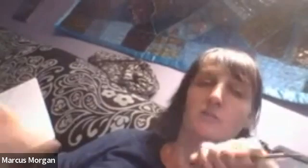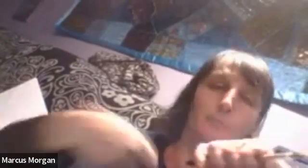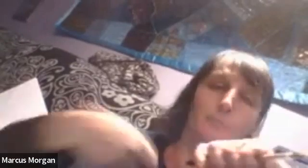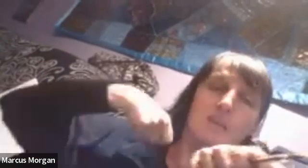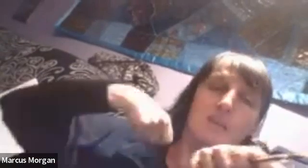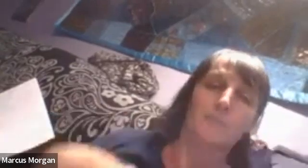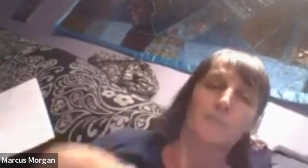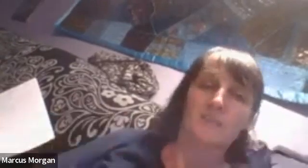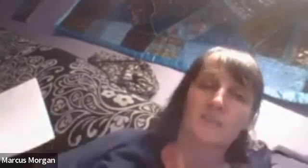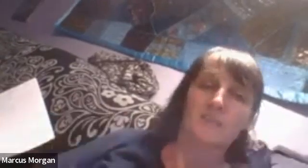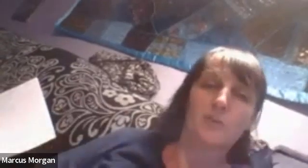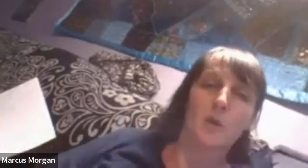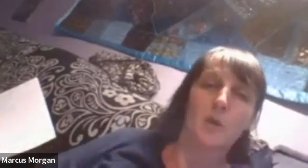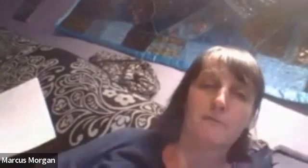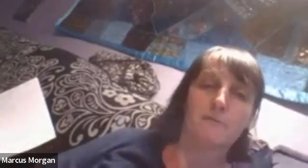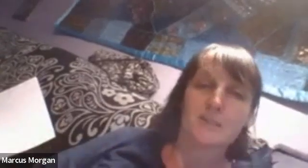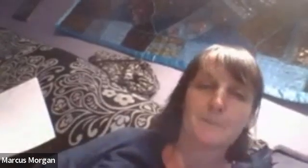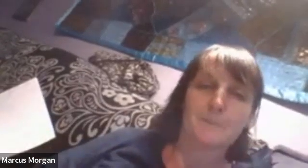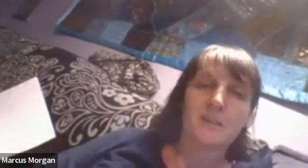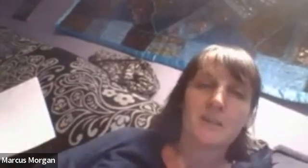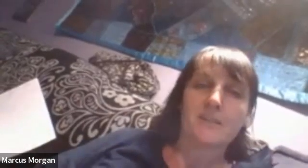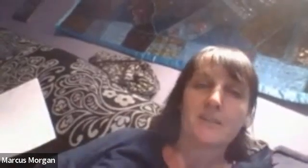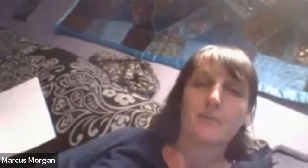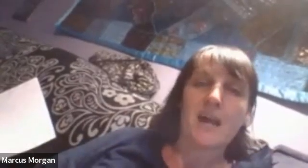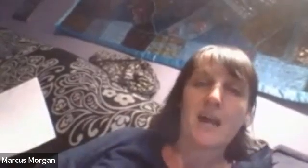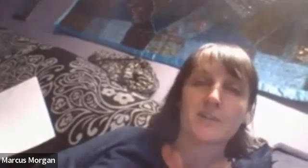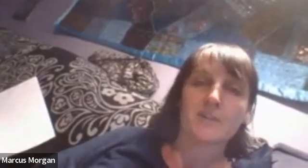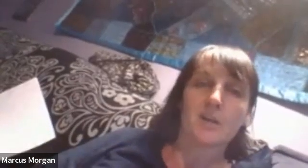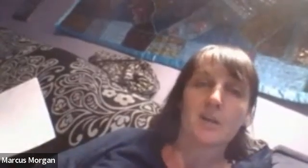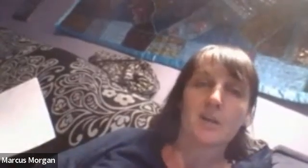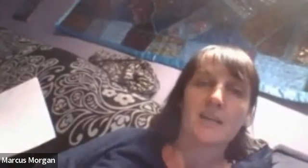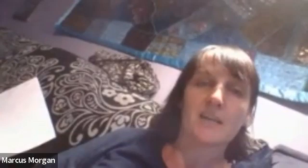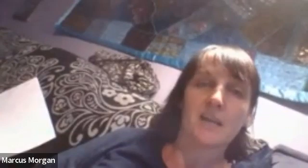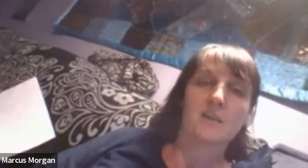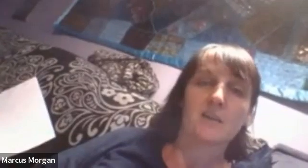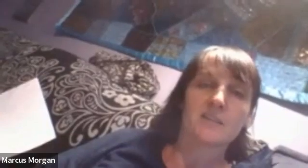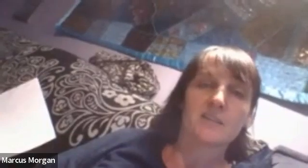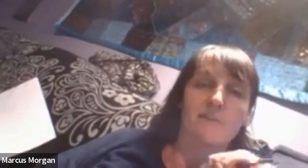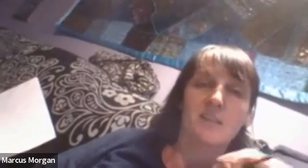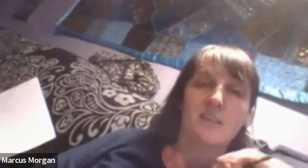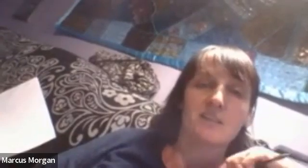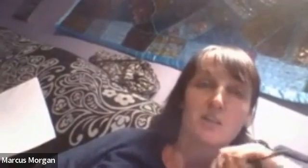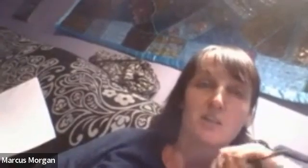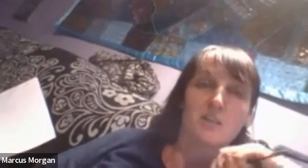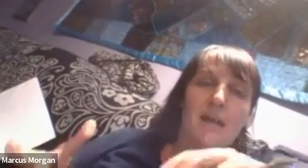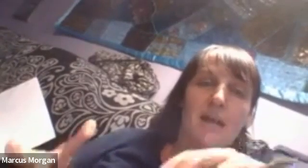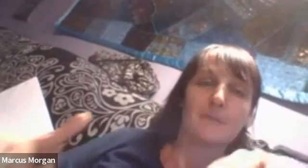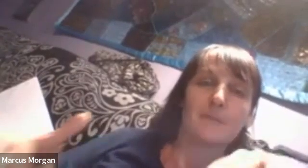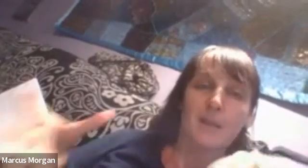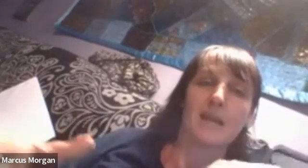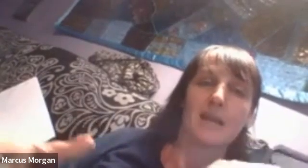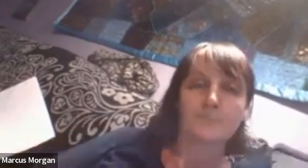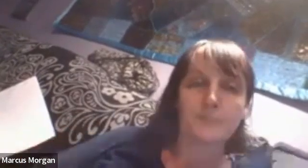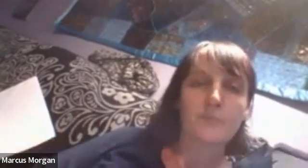because it's like having the rug pulled out from under them again. We've got a bit of freedom. And then if we have to get back locked down again, it'd be nice to have a contingency